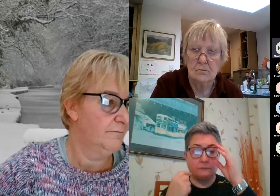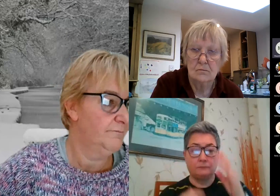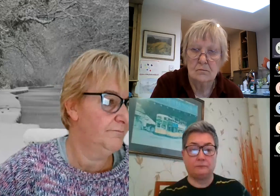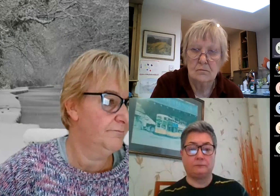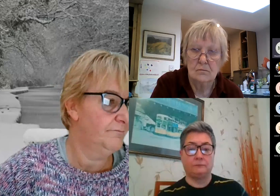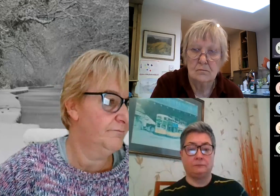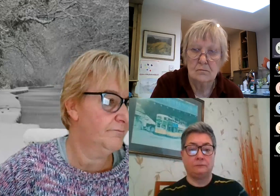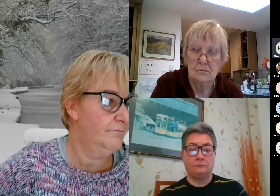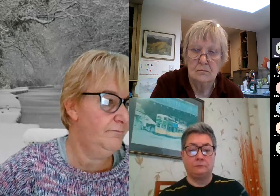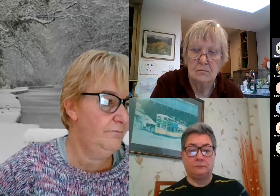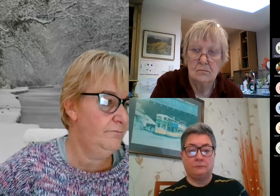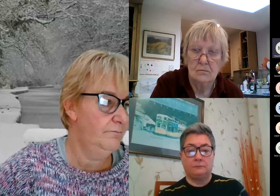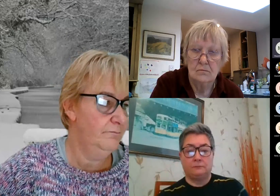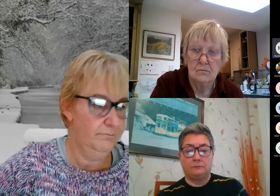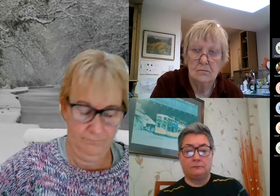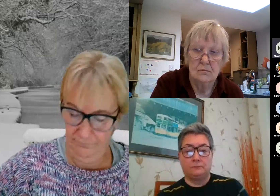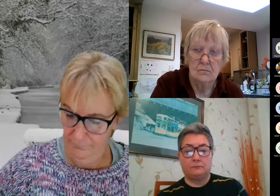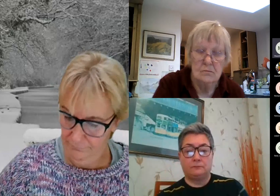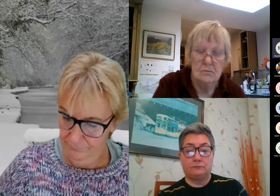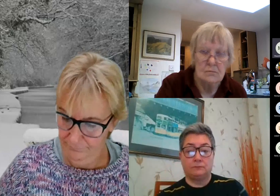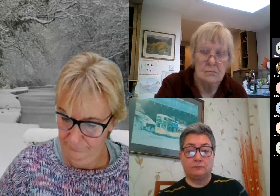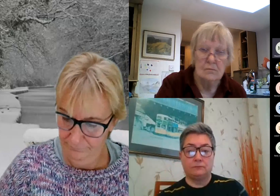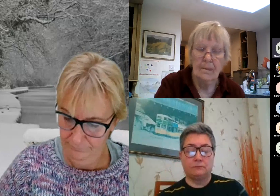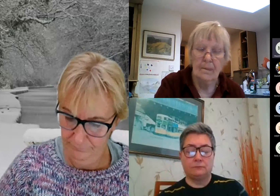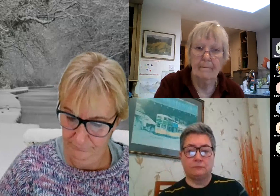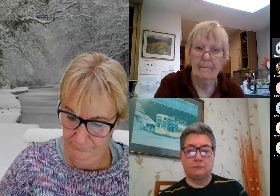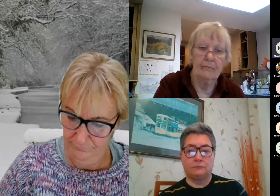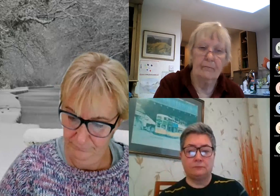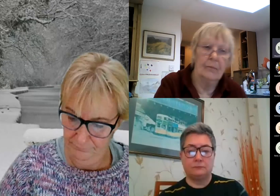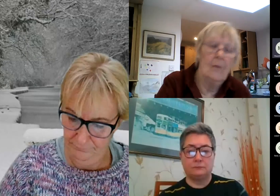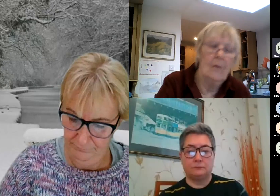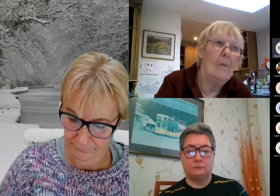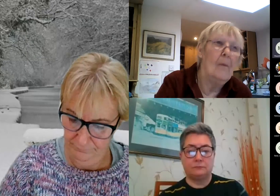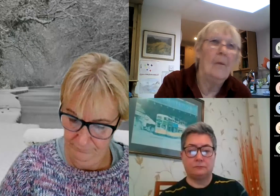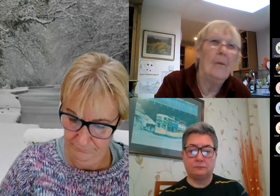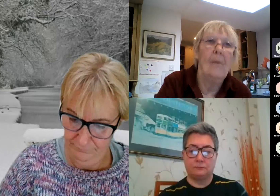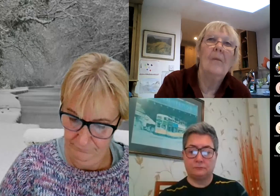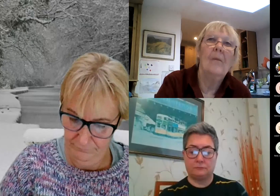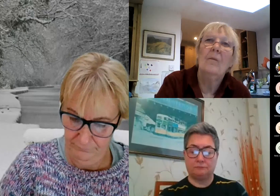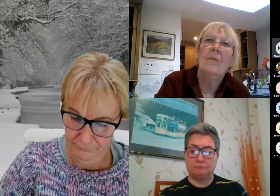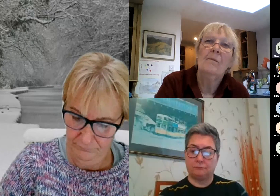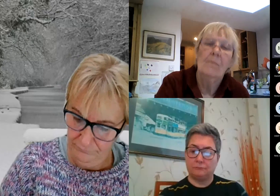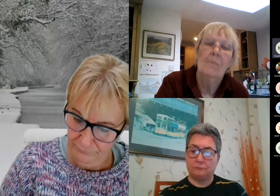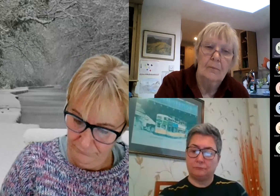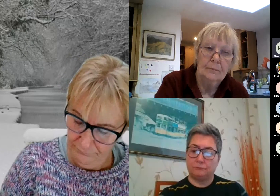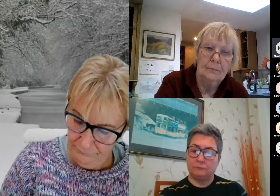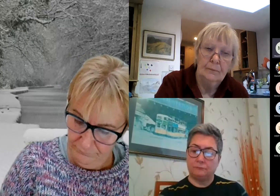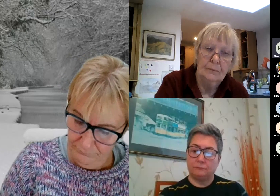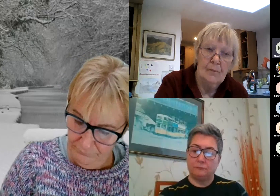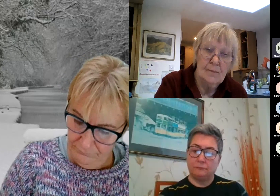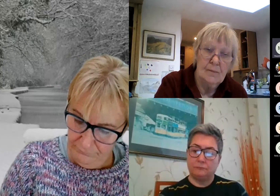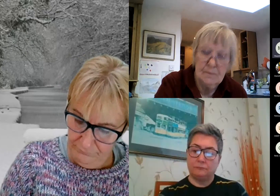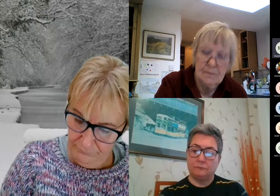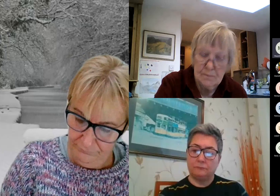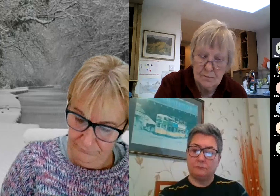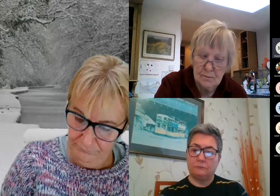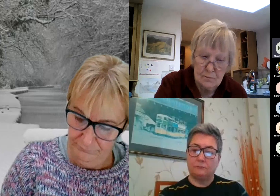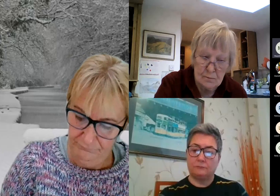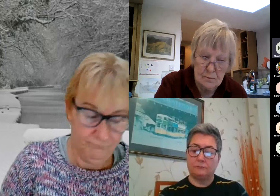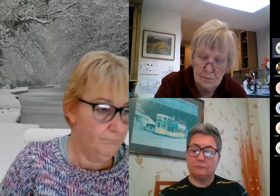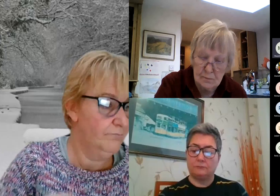dyslexia. Okay. Now, dyslexia is one of those conditions that once it's diagnosed,